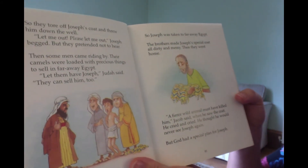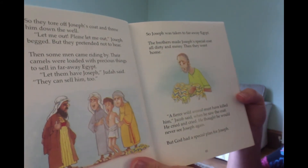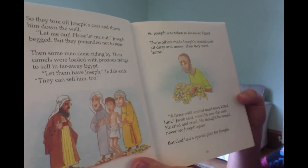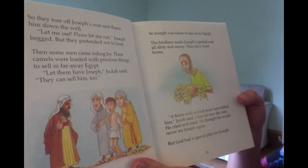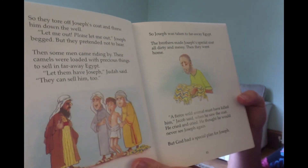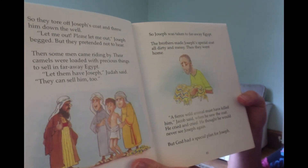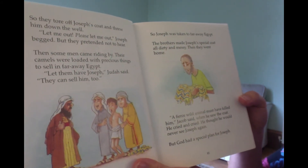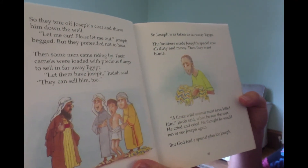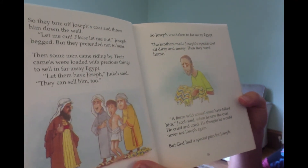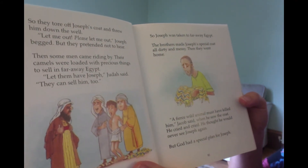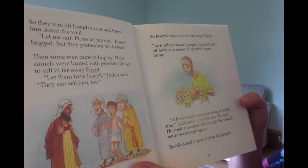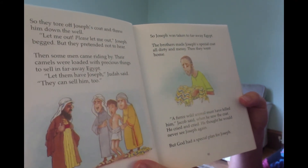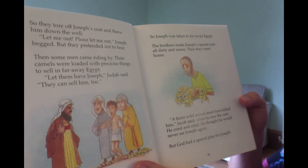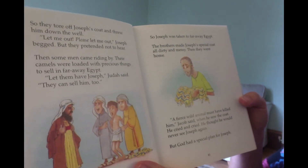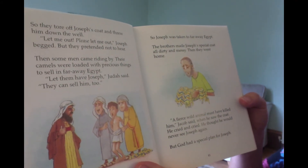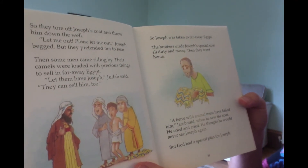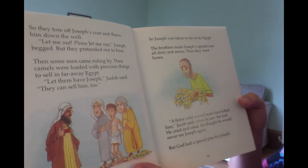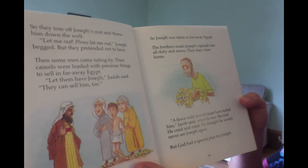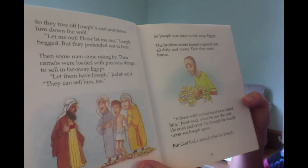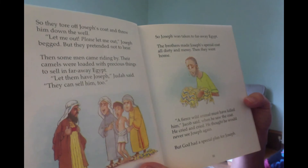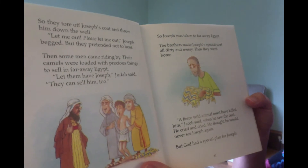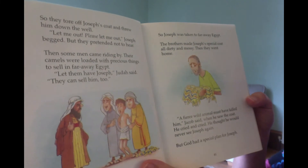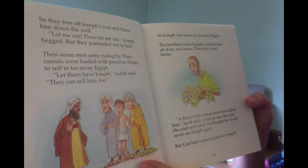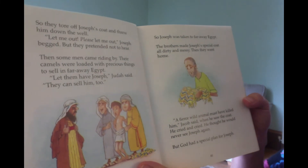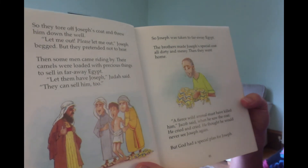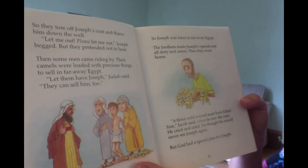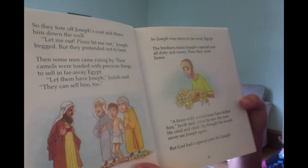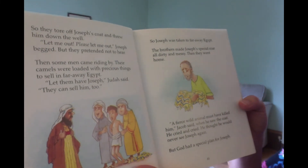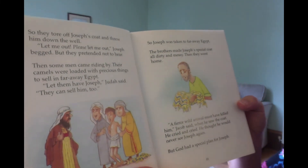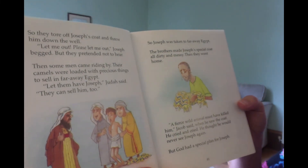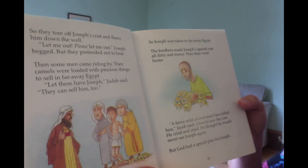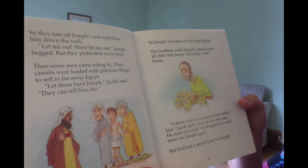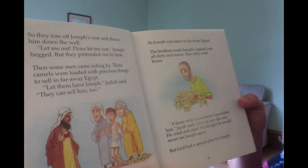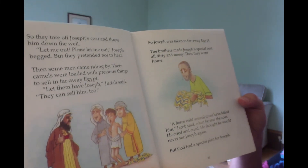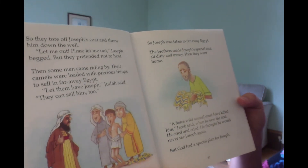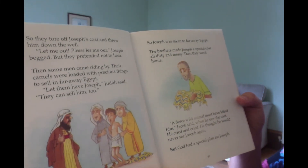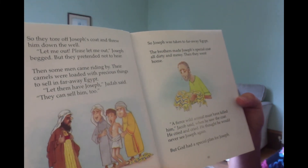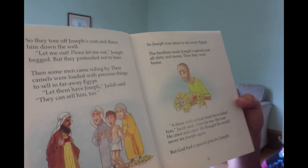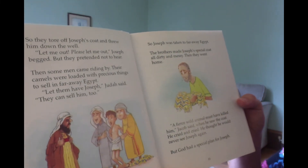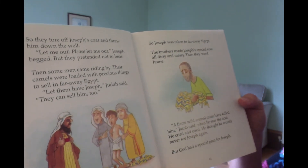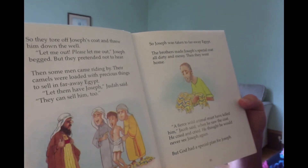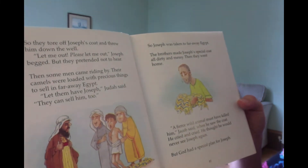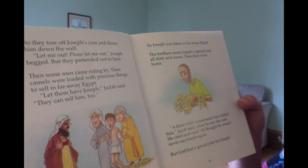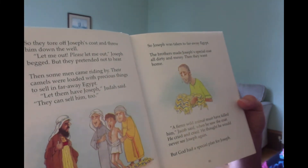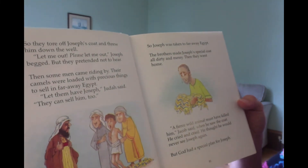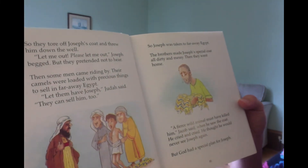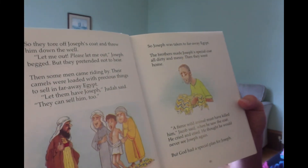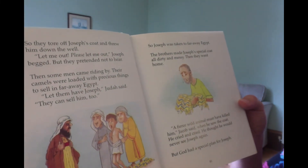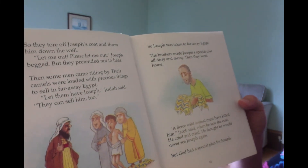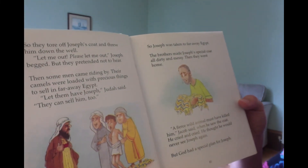let me out!" Joseph begged, but they pretended not to hear. Then some men came riding by.